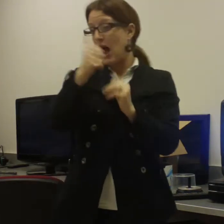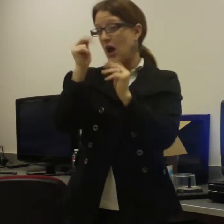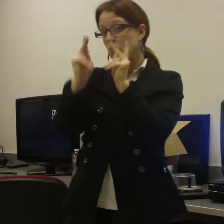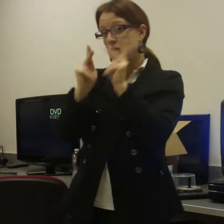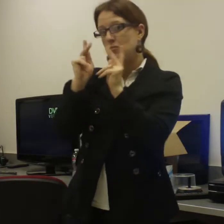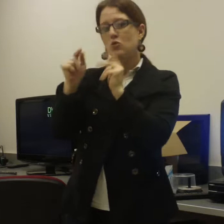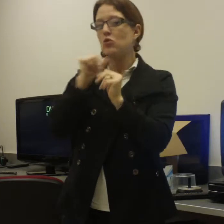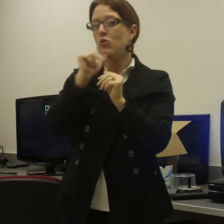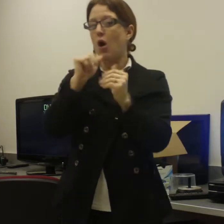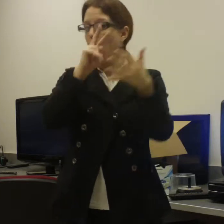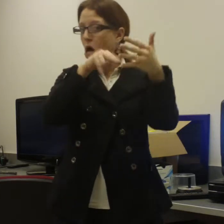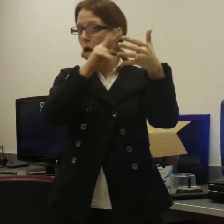on 264.